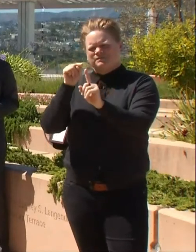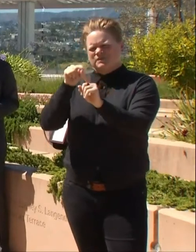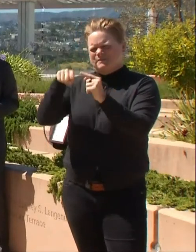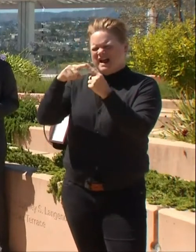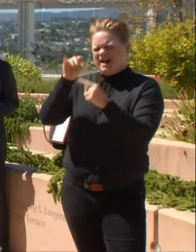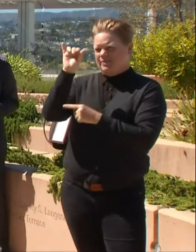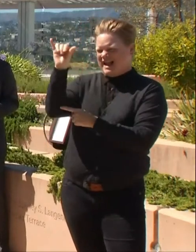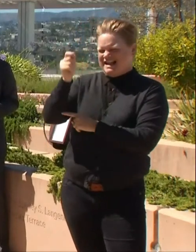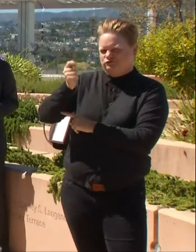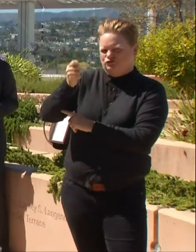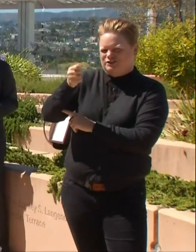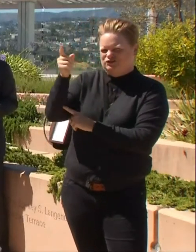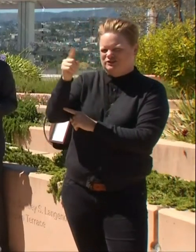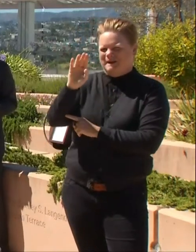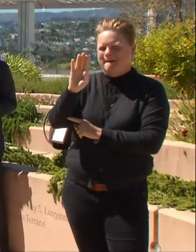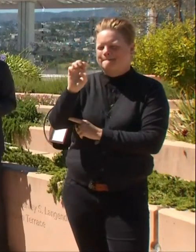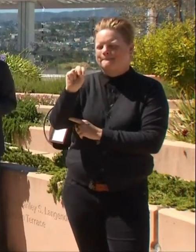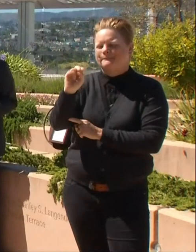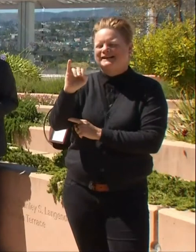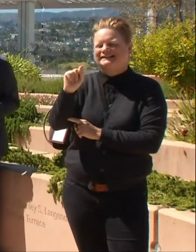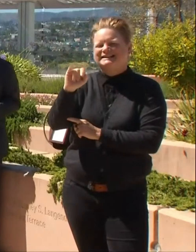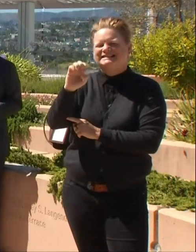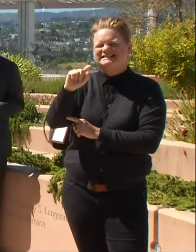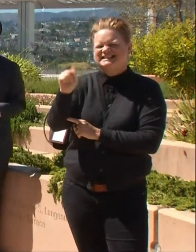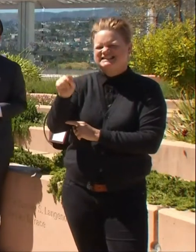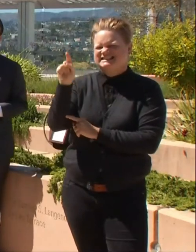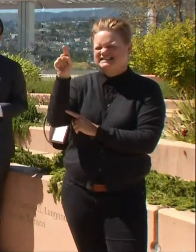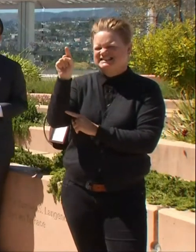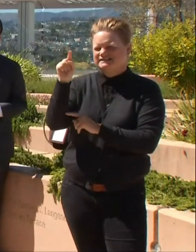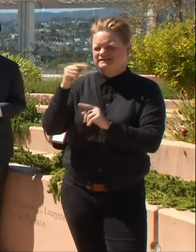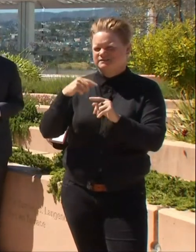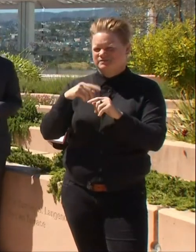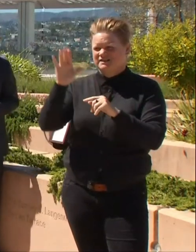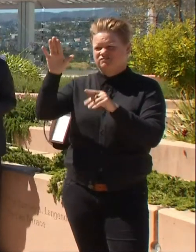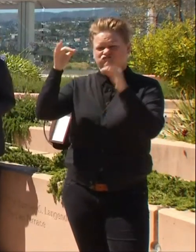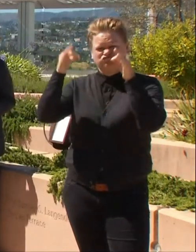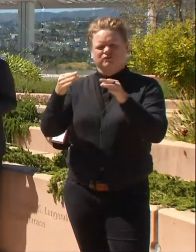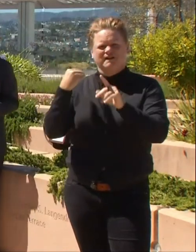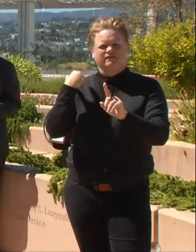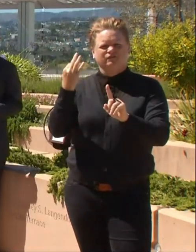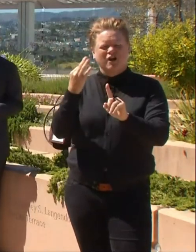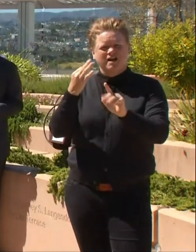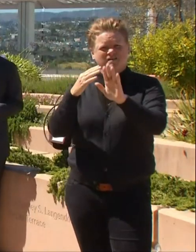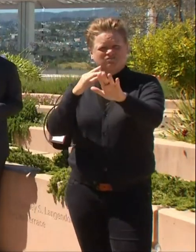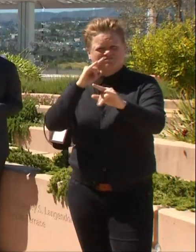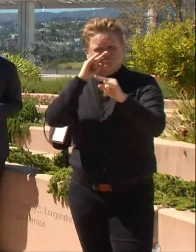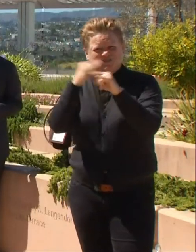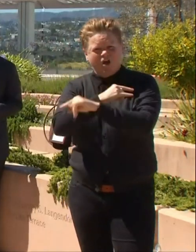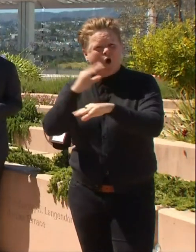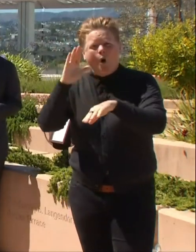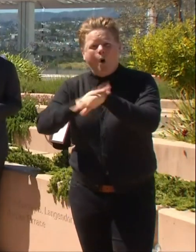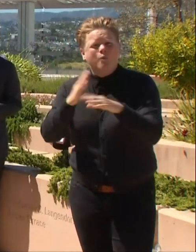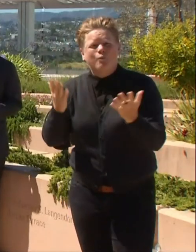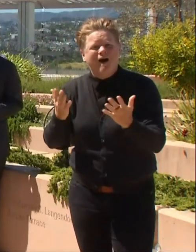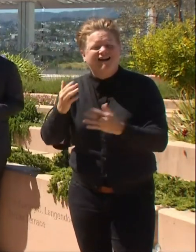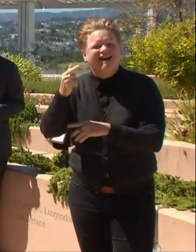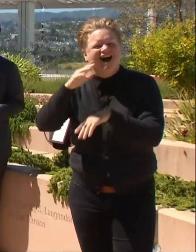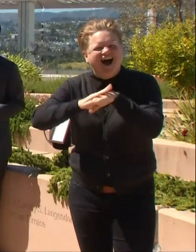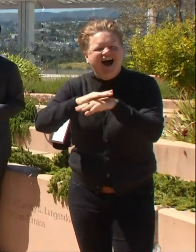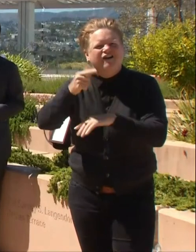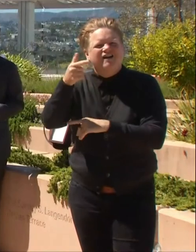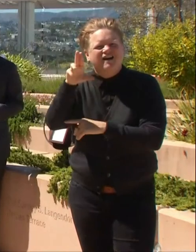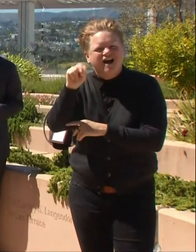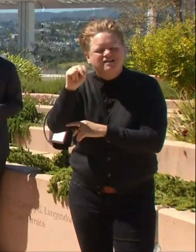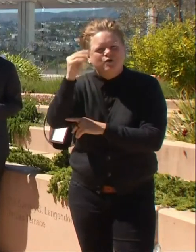issued last Friday, ironically, on Gun Violence Awareness Day, a day when we respect and honor